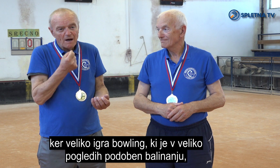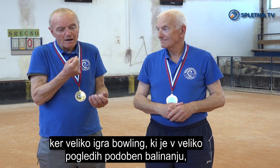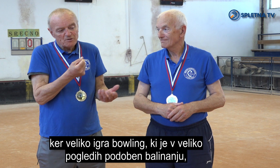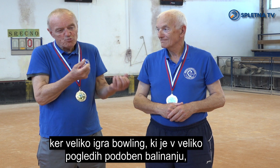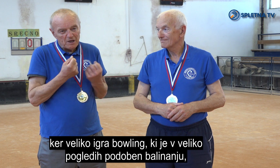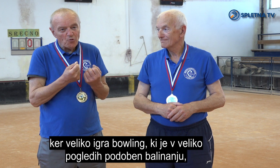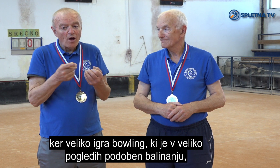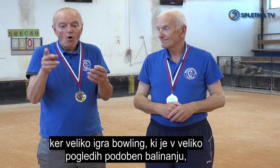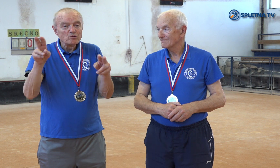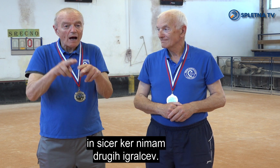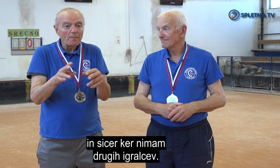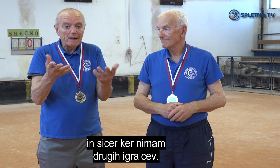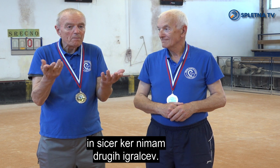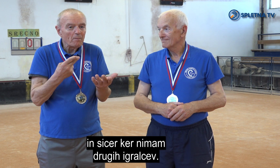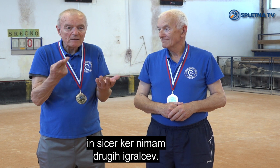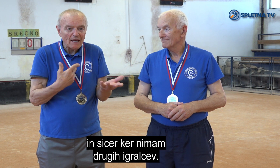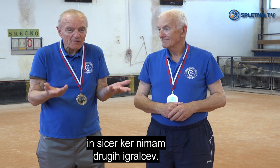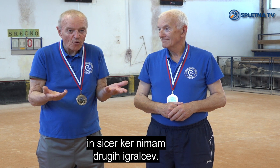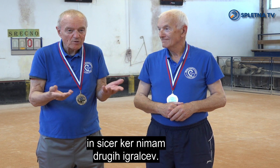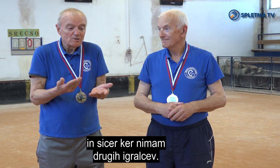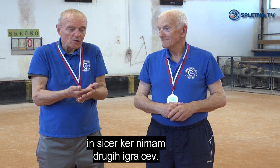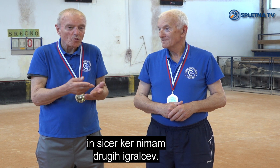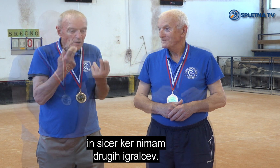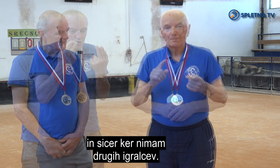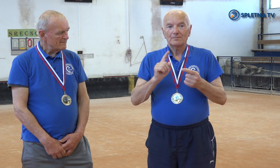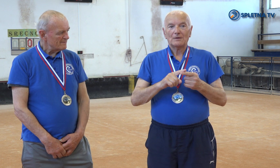and never swipe left or right.